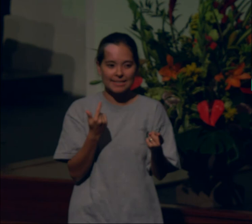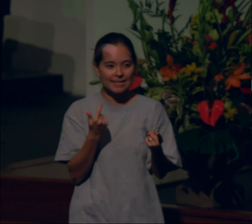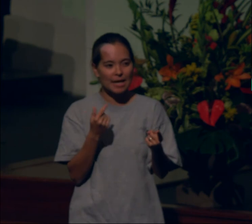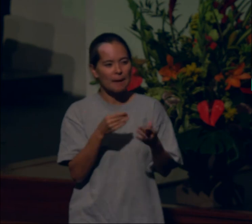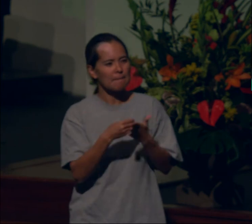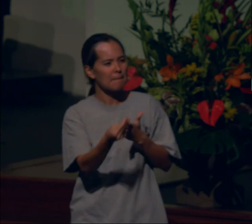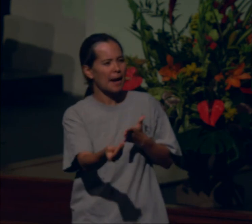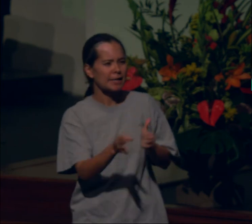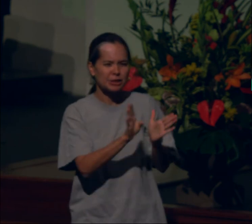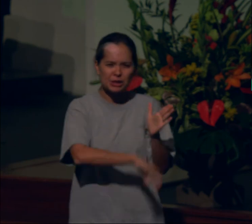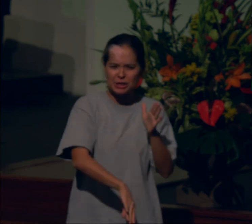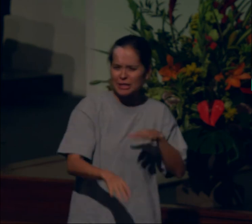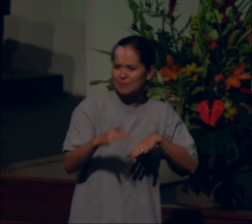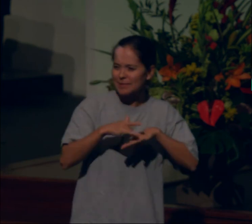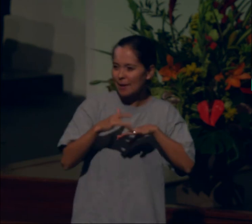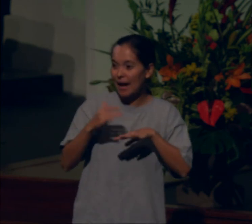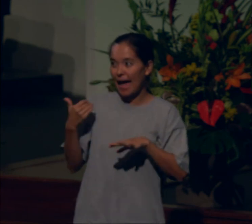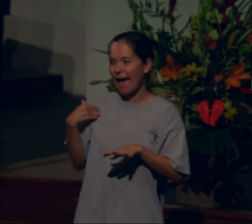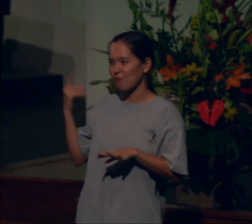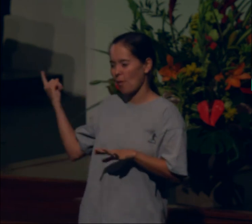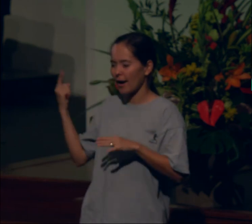there's one on her finger right now.